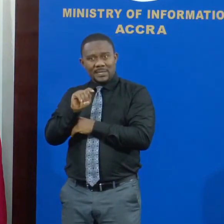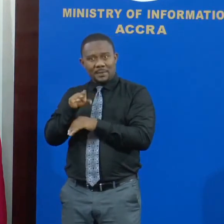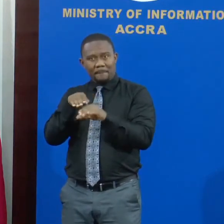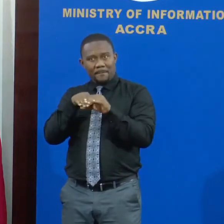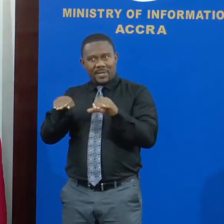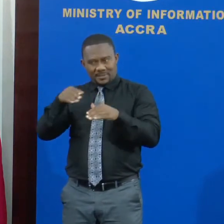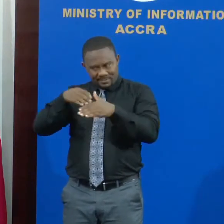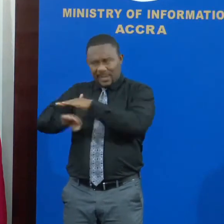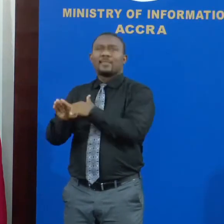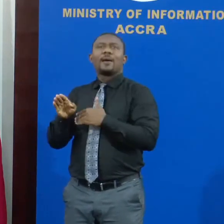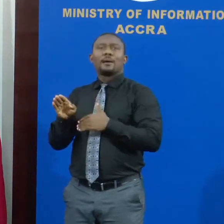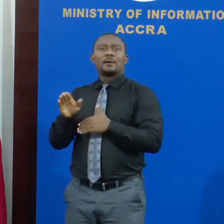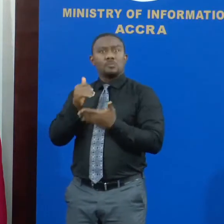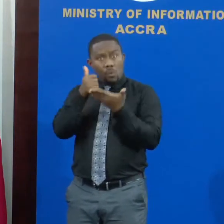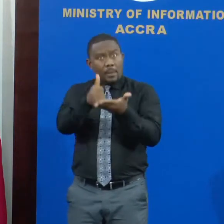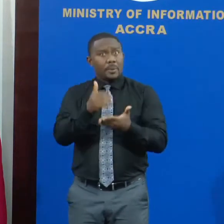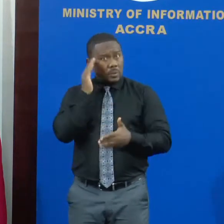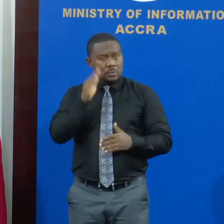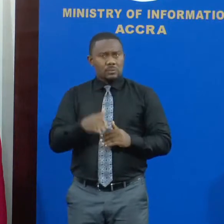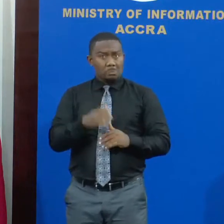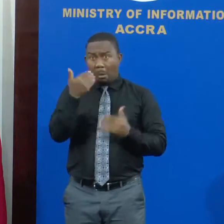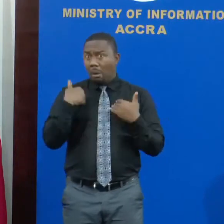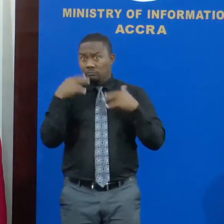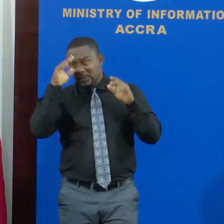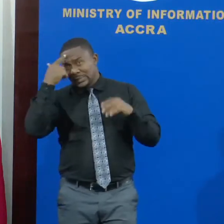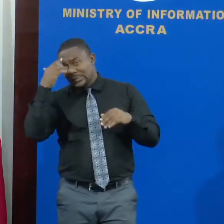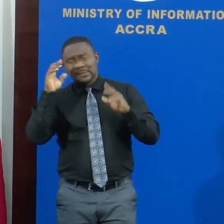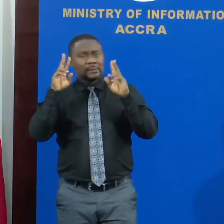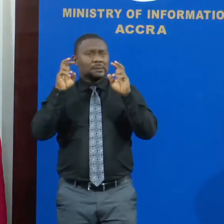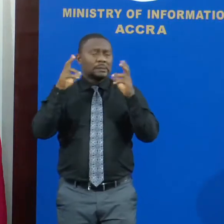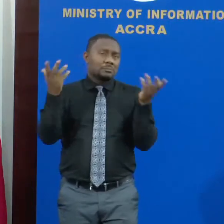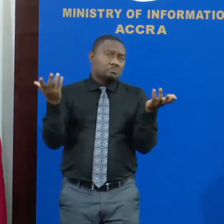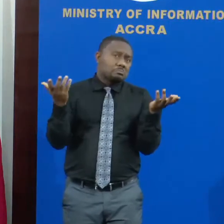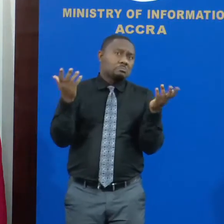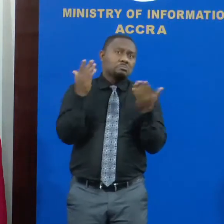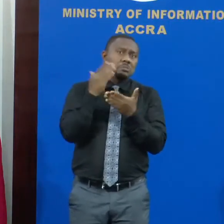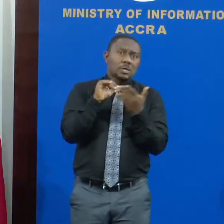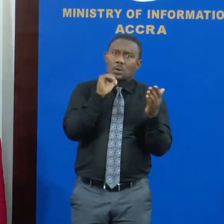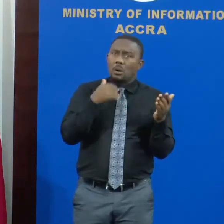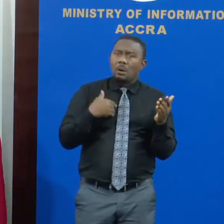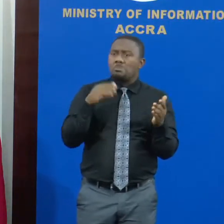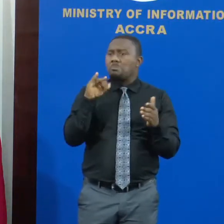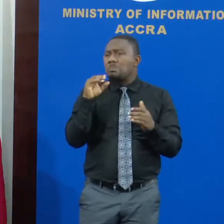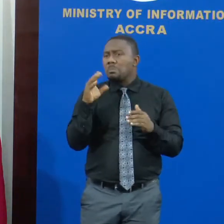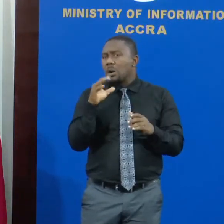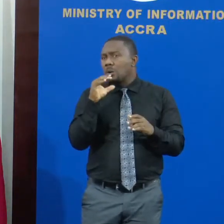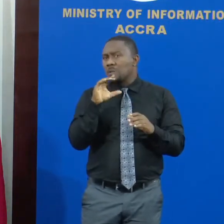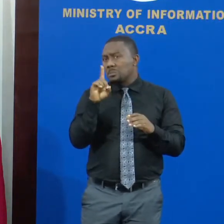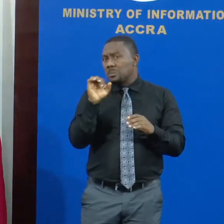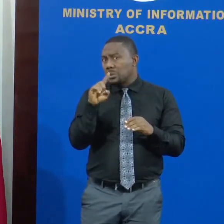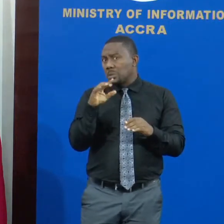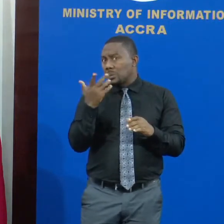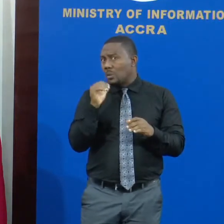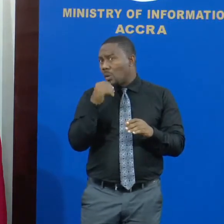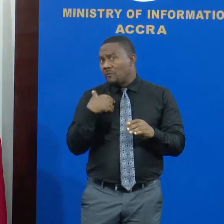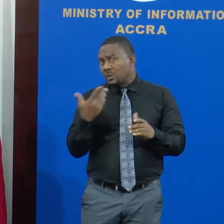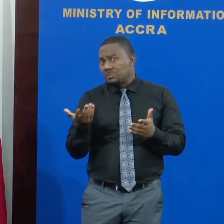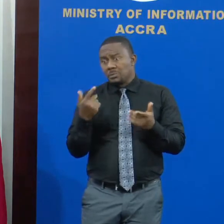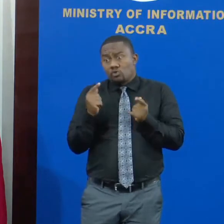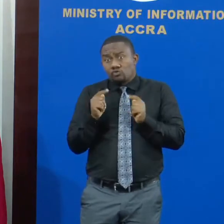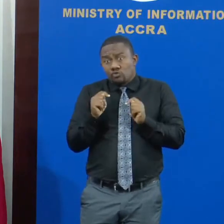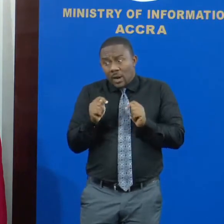will be helped. You may have issues, some of you may not have biometrically re-enrolled, so when you try the process, as I've